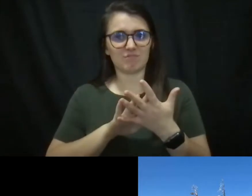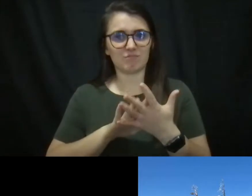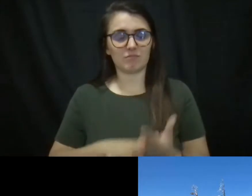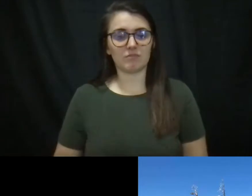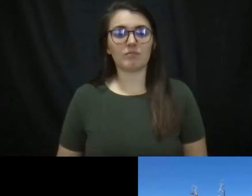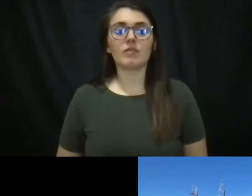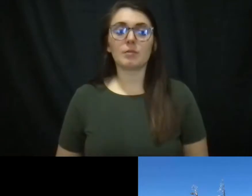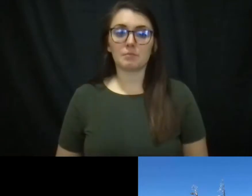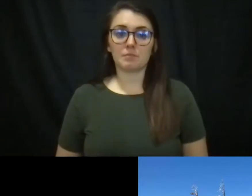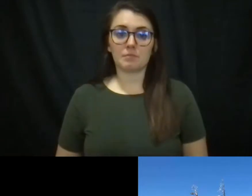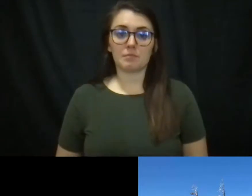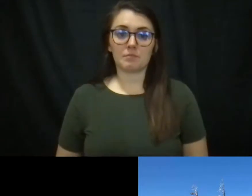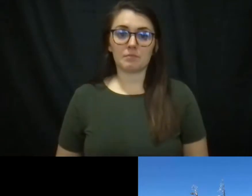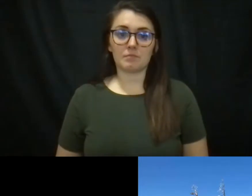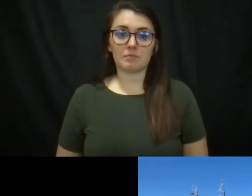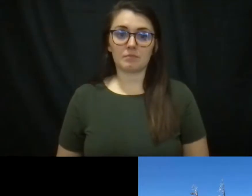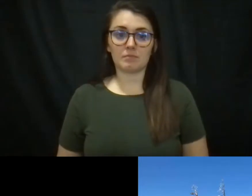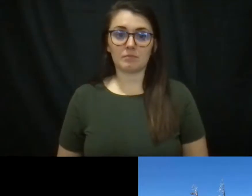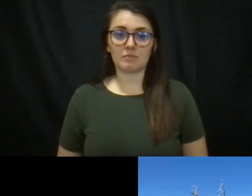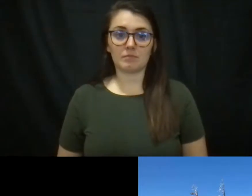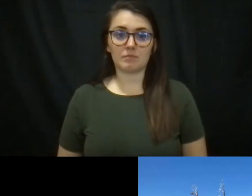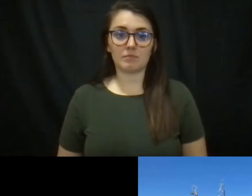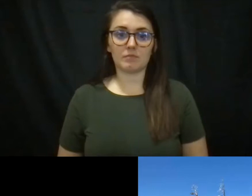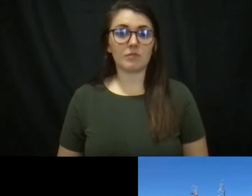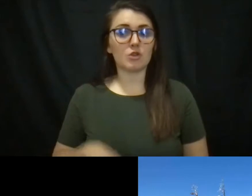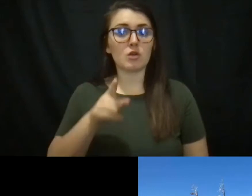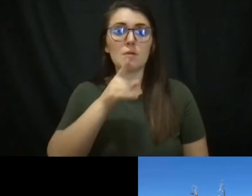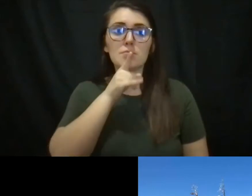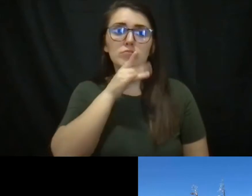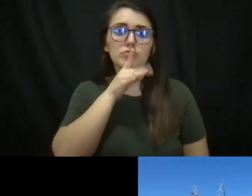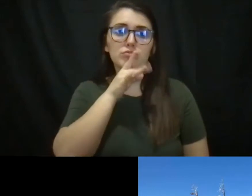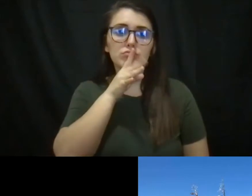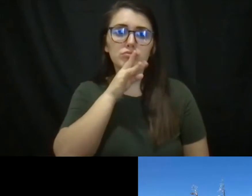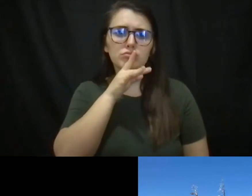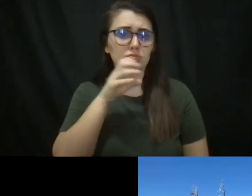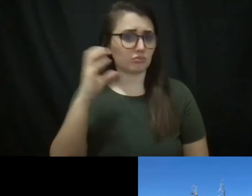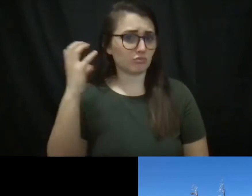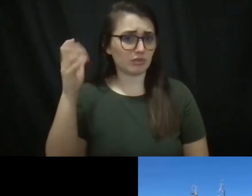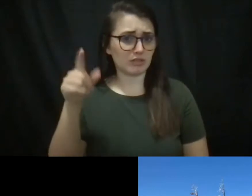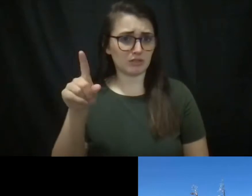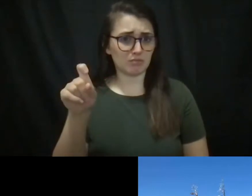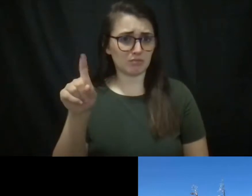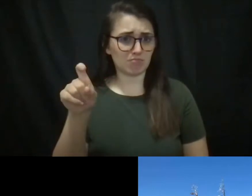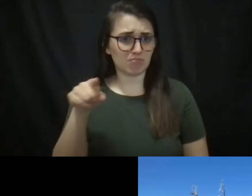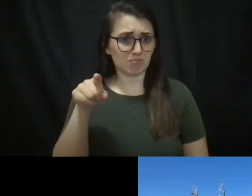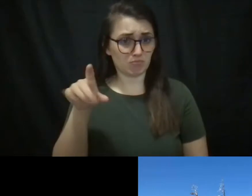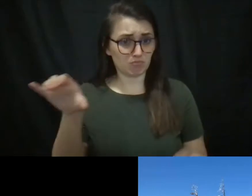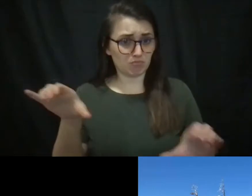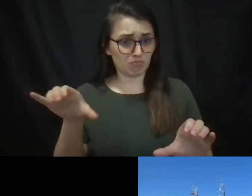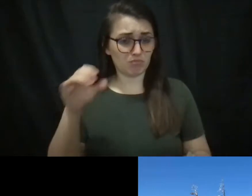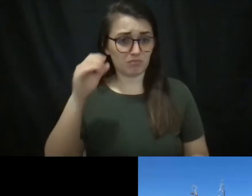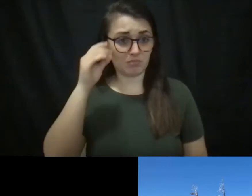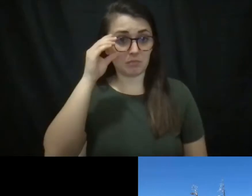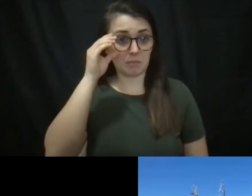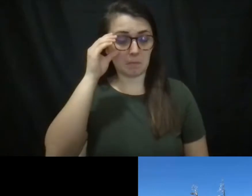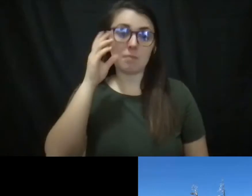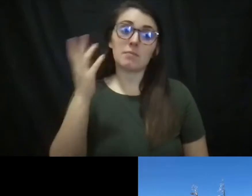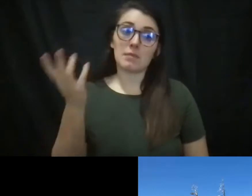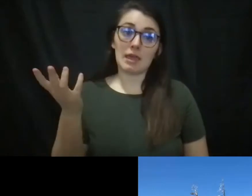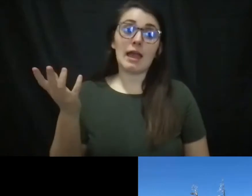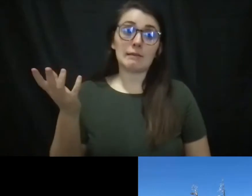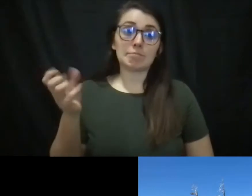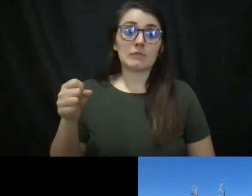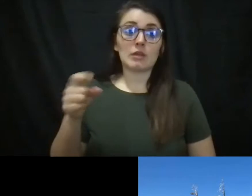Yeah, so do you speak on the radio? Can you tell them what you do if you ever do that? Yeah, sure.